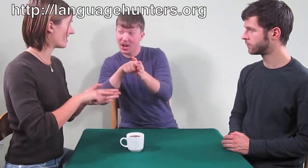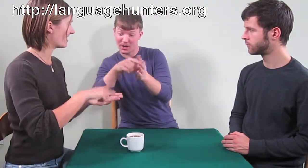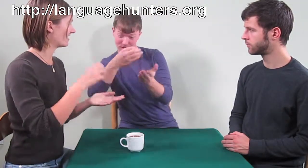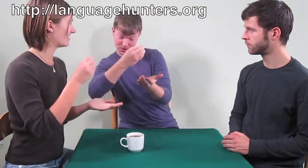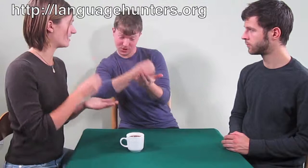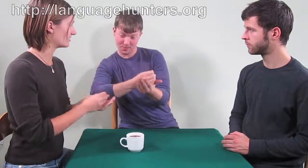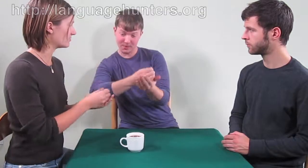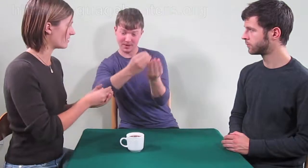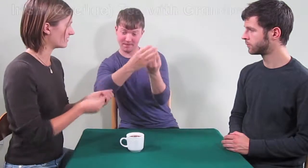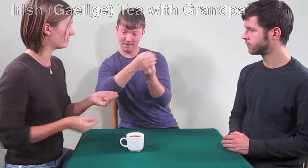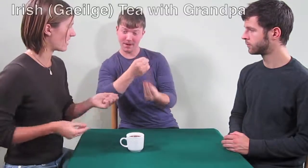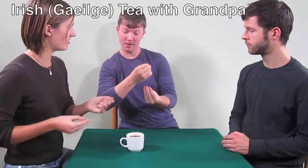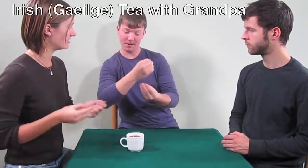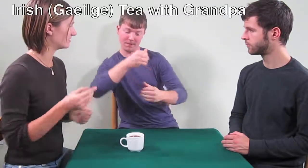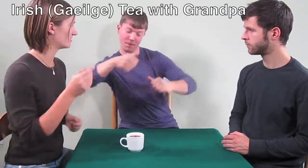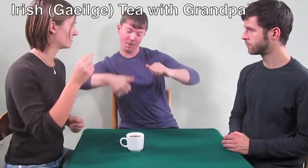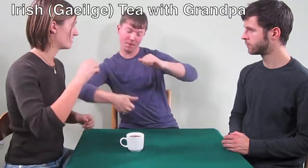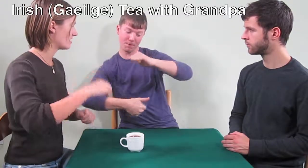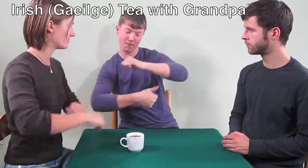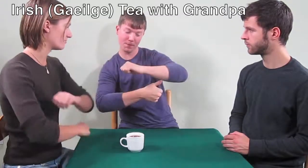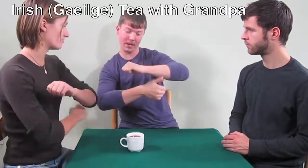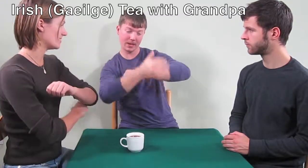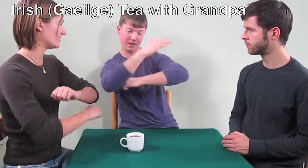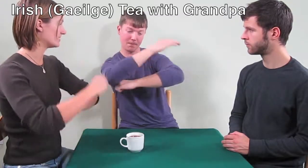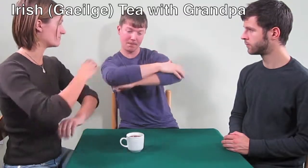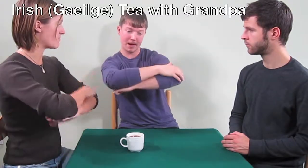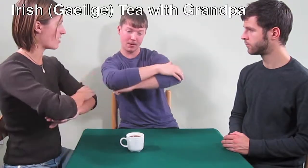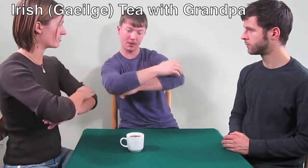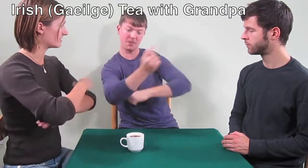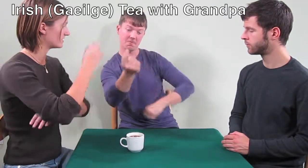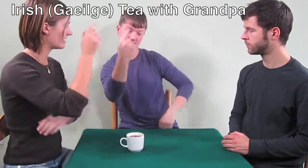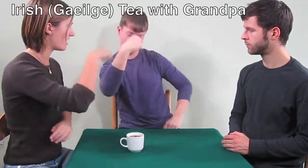Tá an cúpán fáilimh faoin mbord